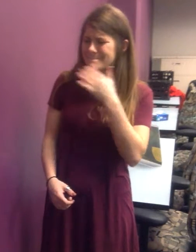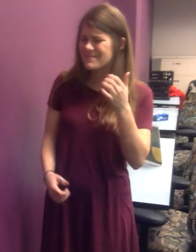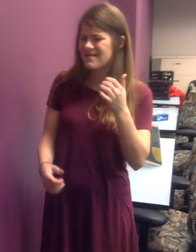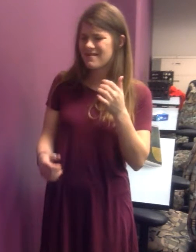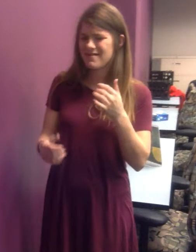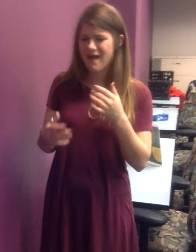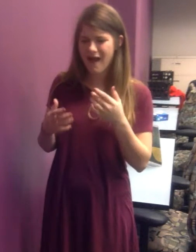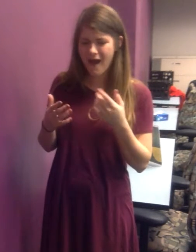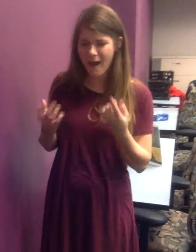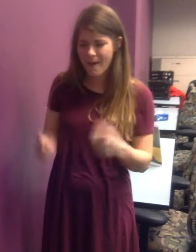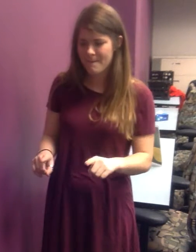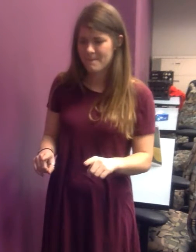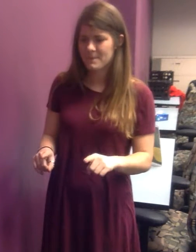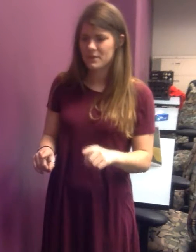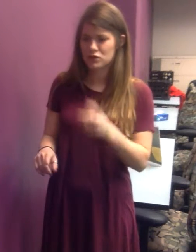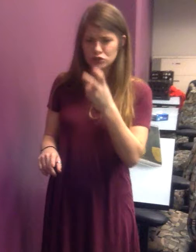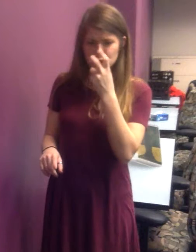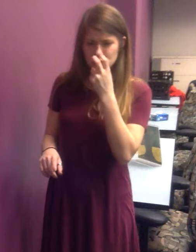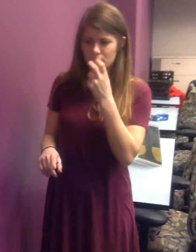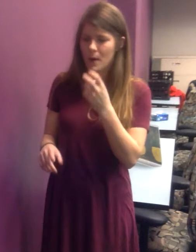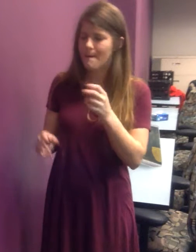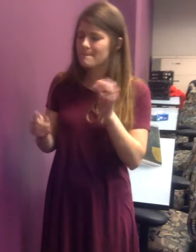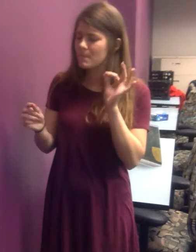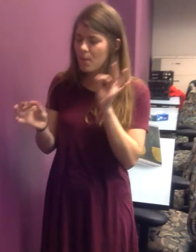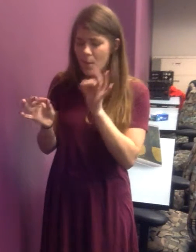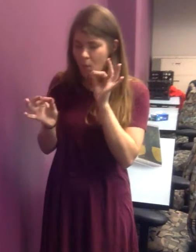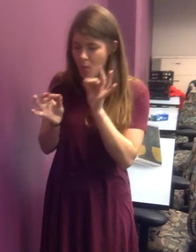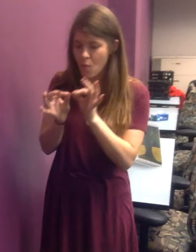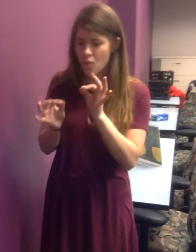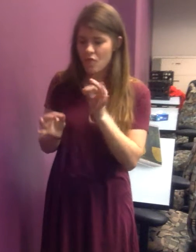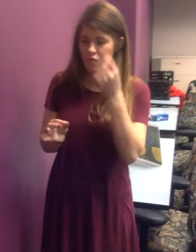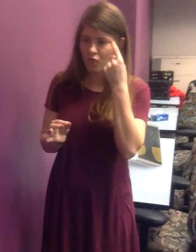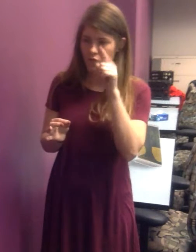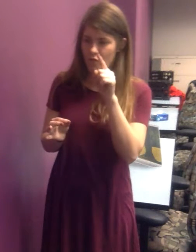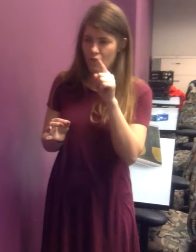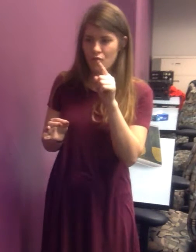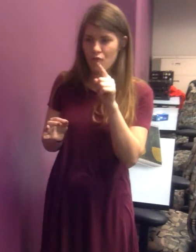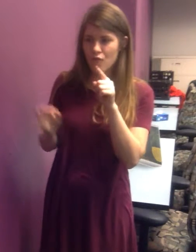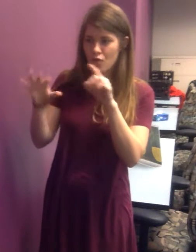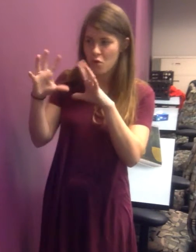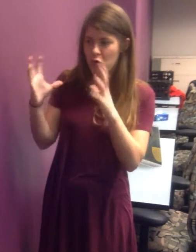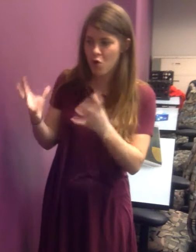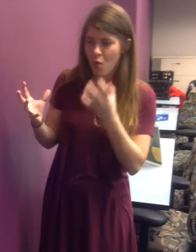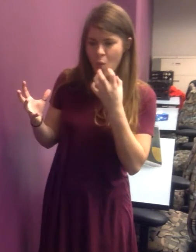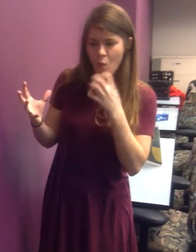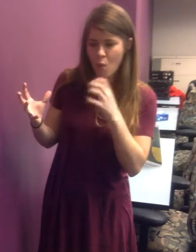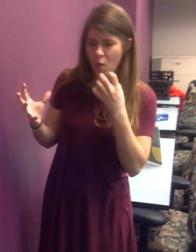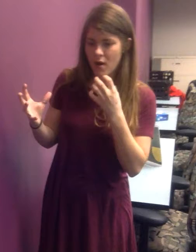perfect proponent and leader of the global warming alarmists because he's very politically divisive and controversial. I think it was